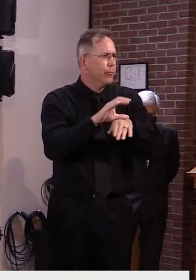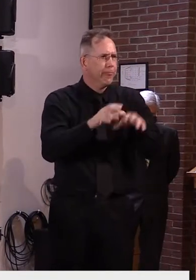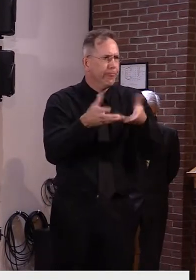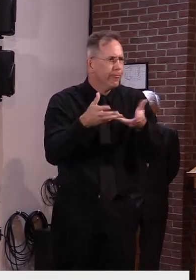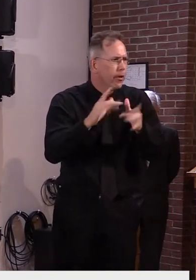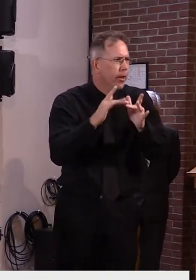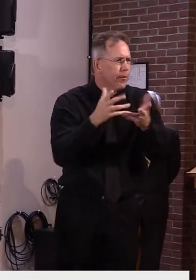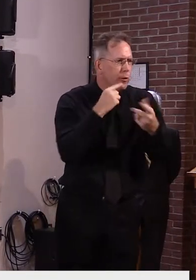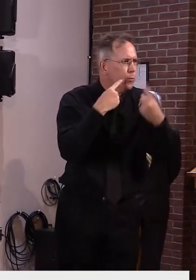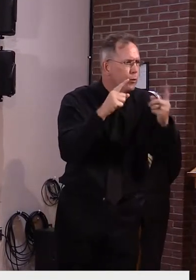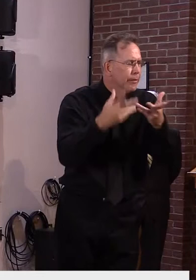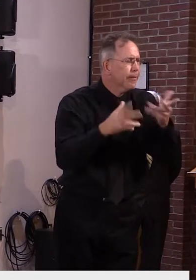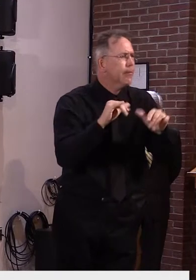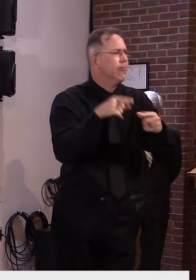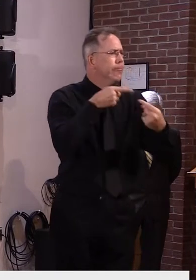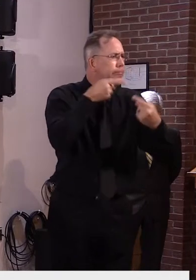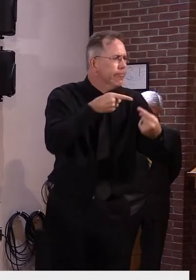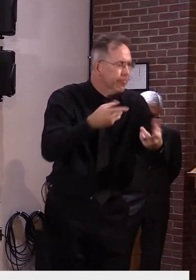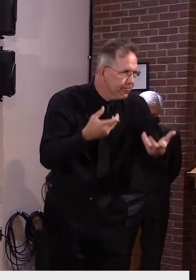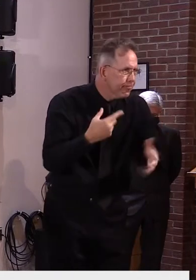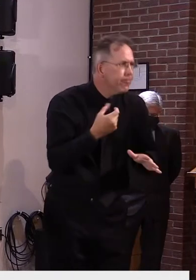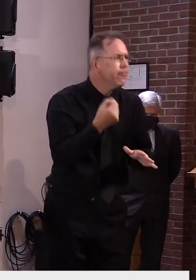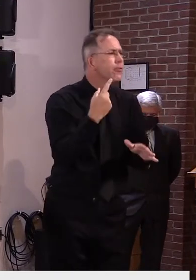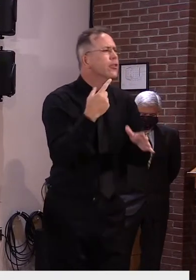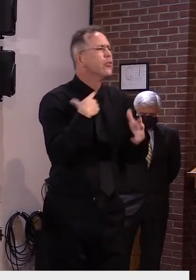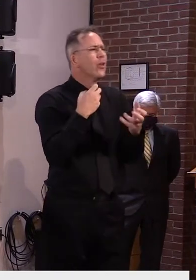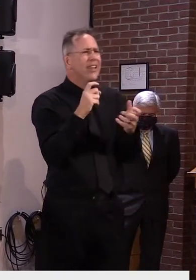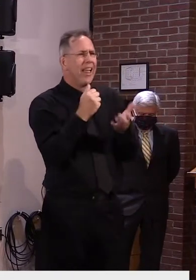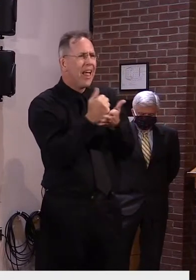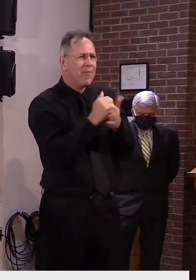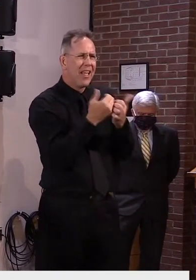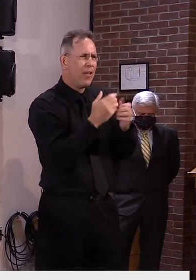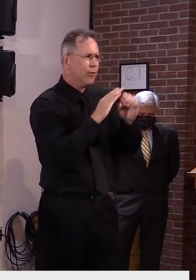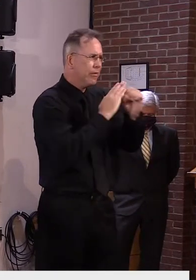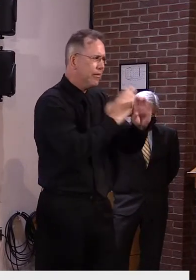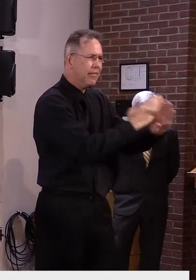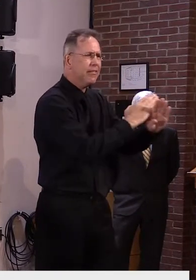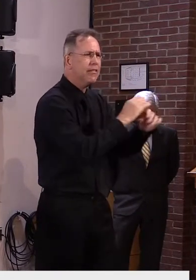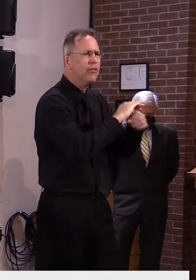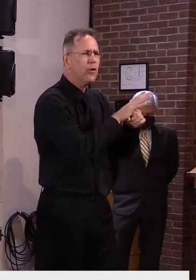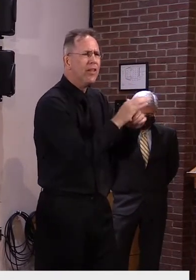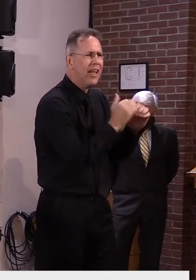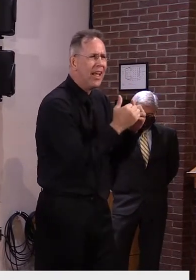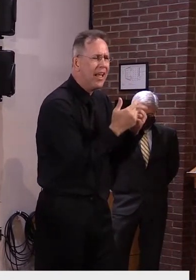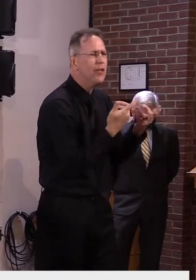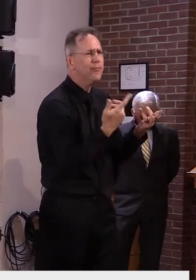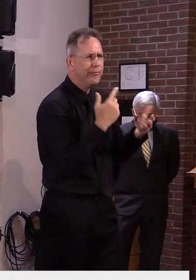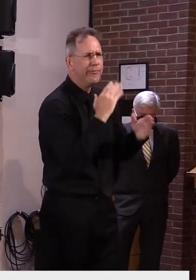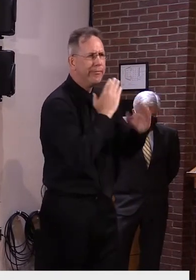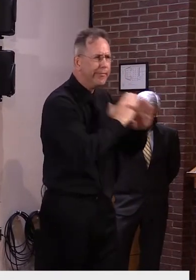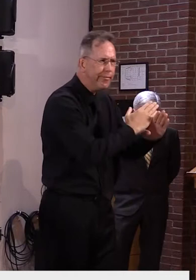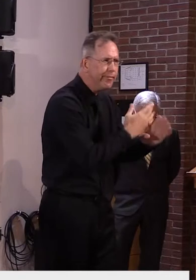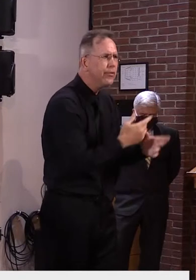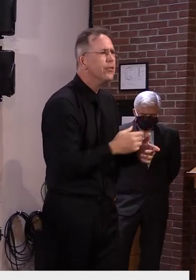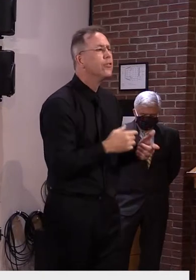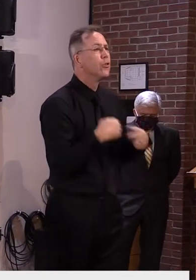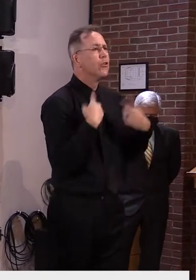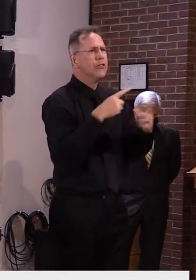the virus, which bought us the important time necessary to plan over the summer to move to phase two, which was the reopening of our